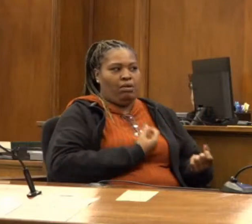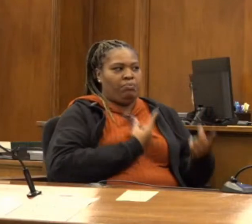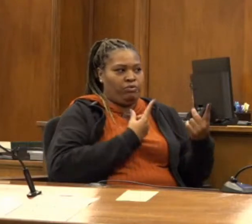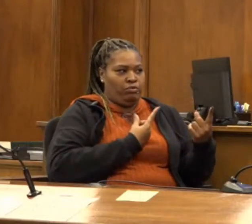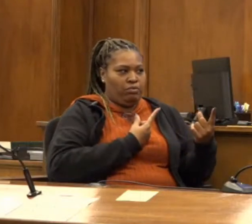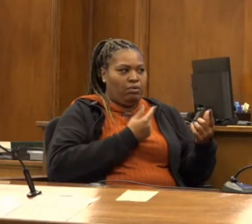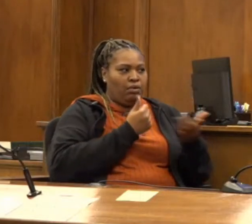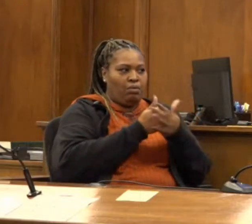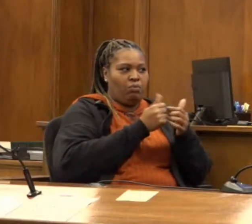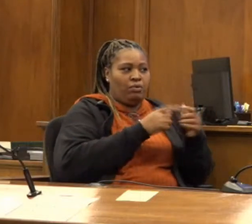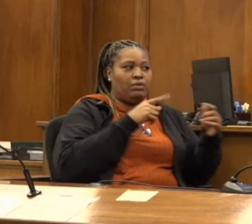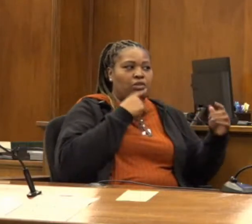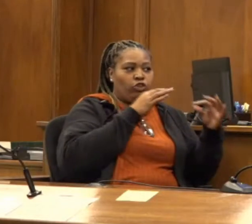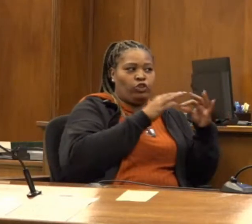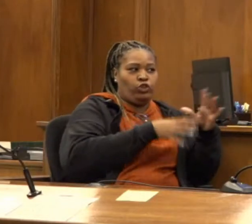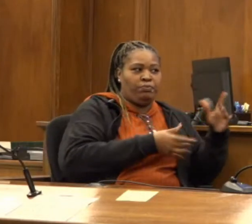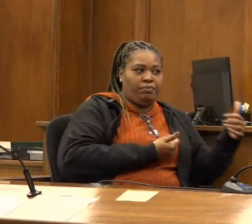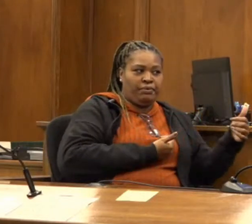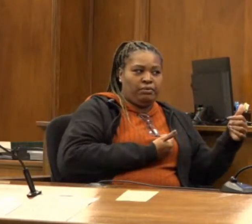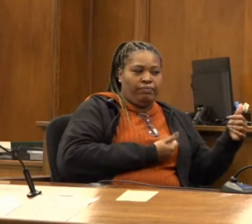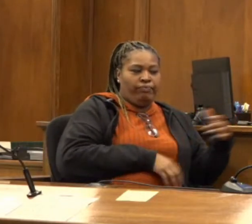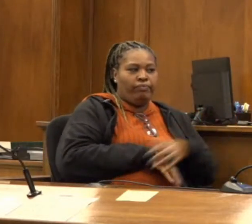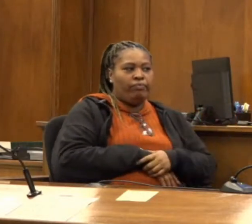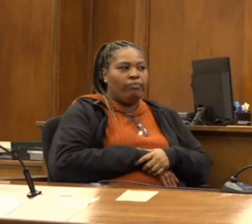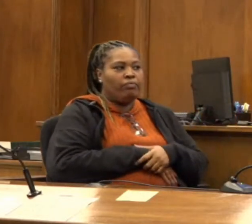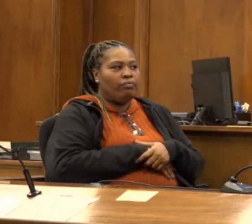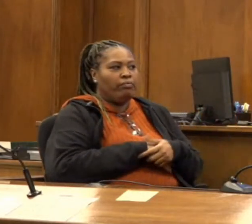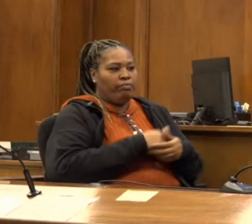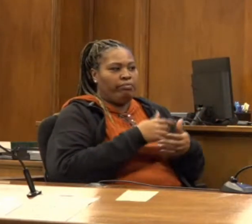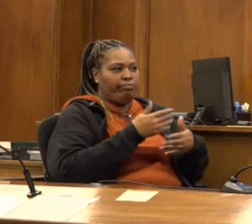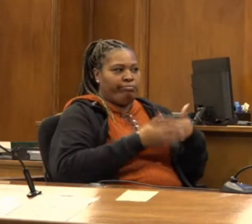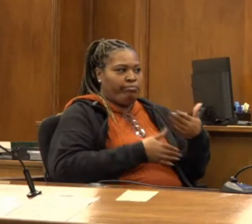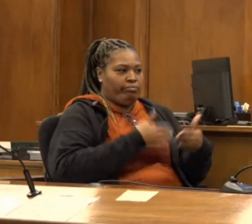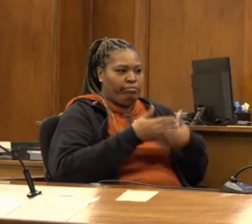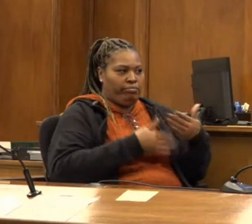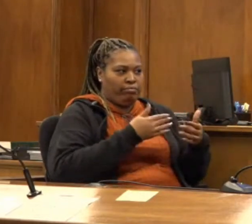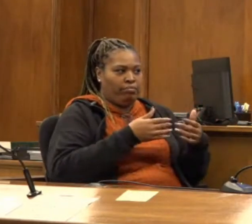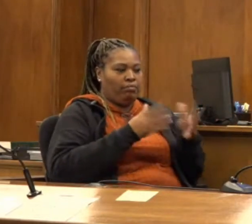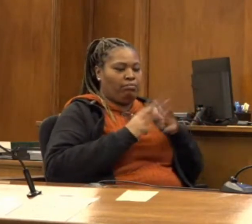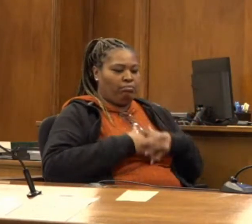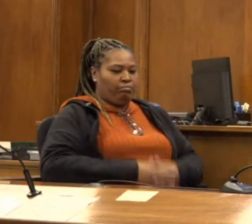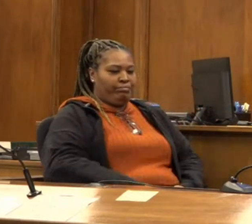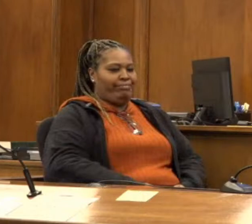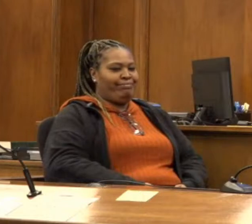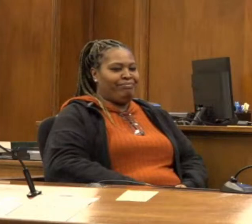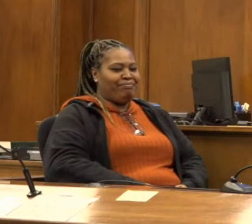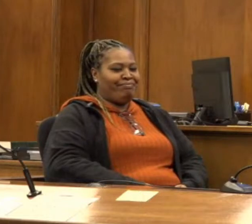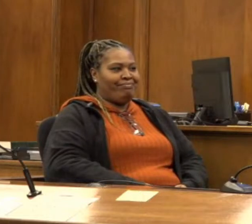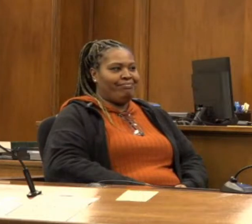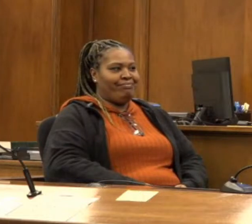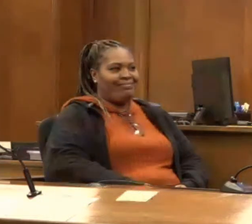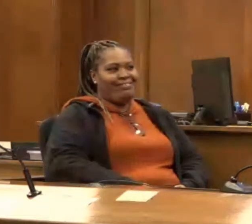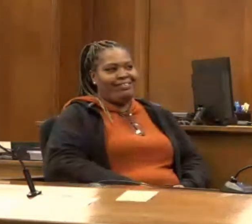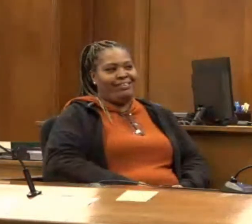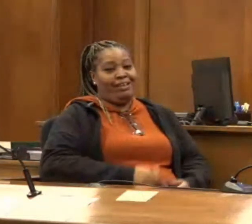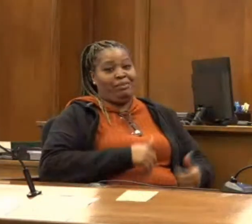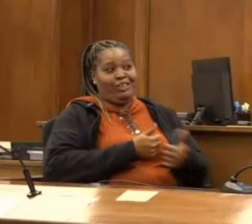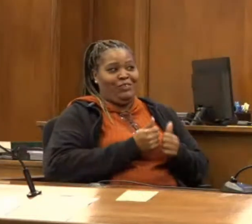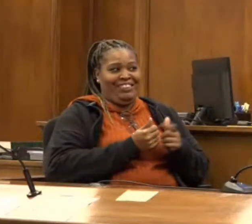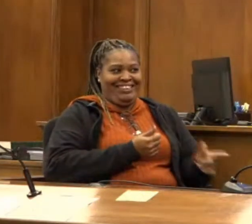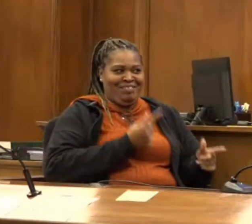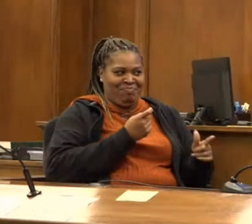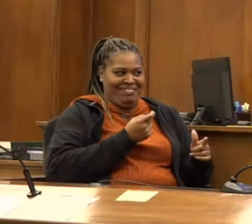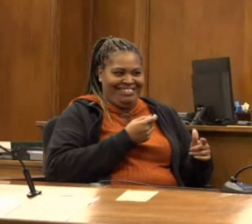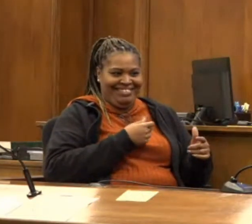I grew up helping others communicate and understand I helped with when they were trying to understand with the